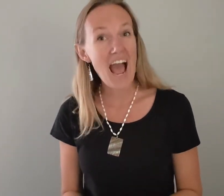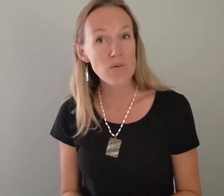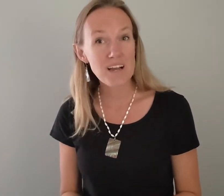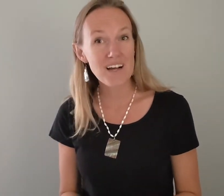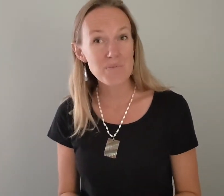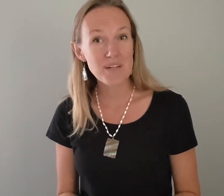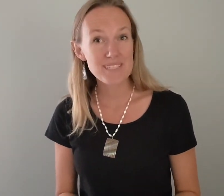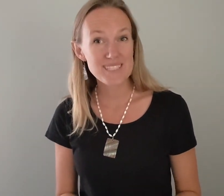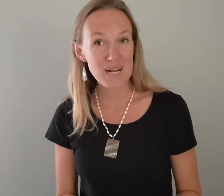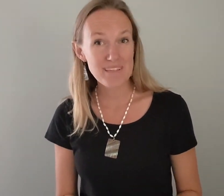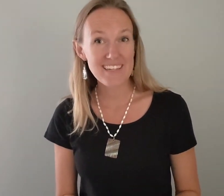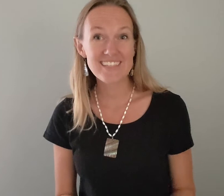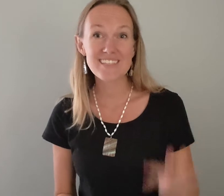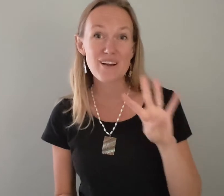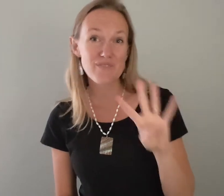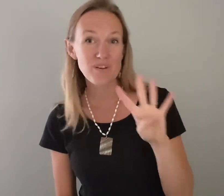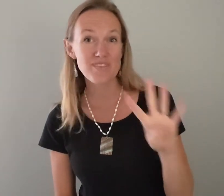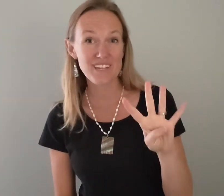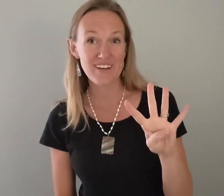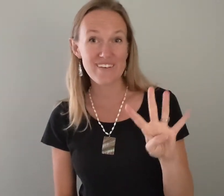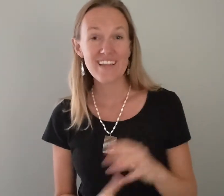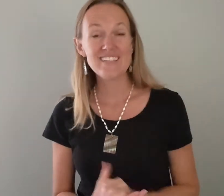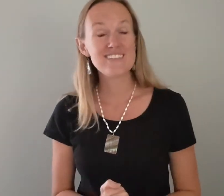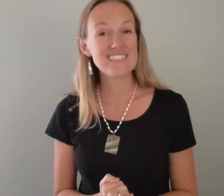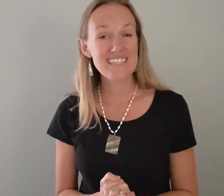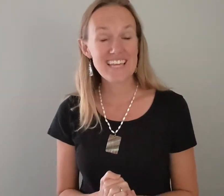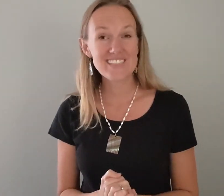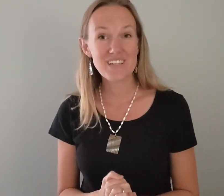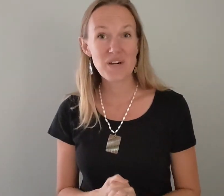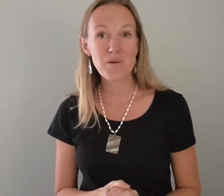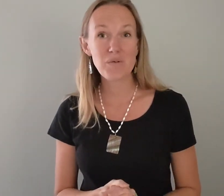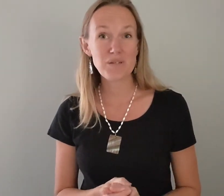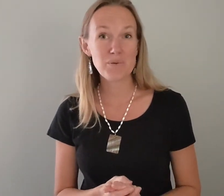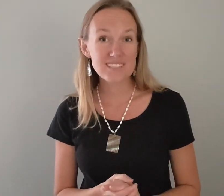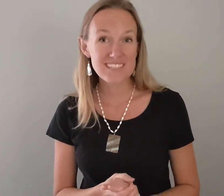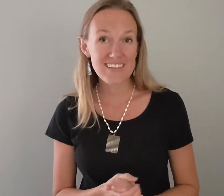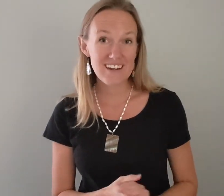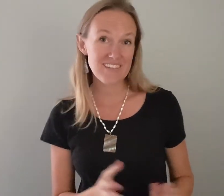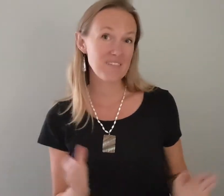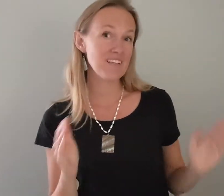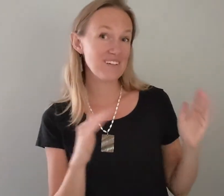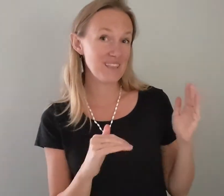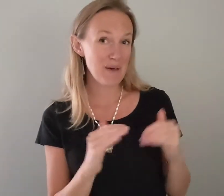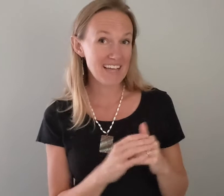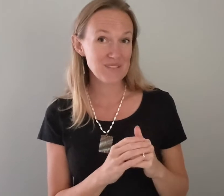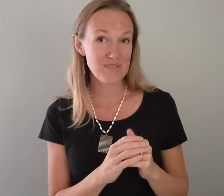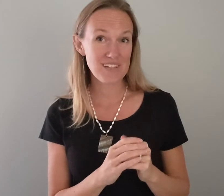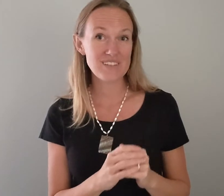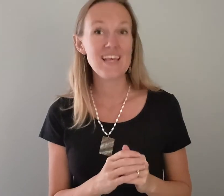Our God by Chris Tomlin. This is our fourth video. So in today's video we're going to put together everything we learned in the past three videos